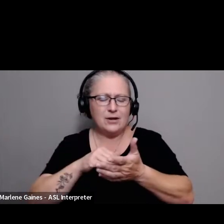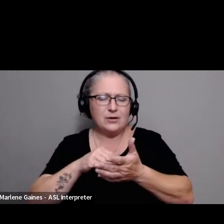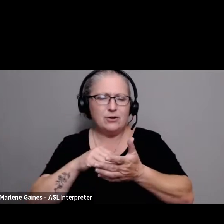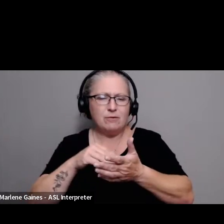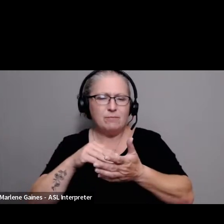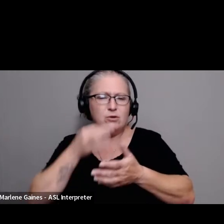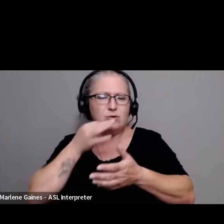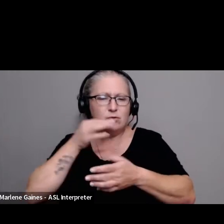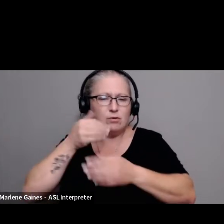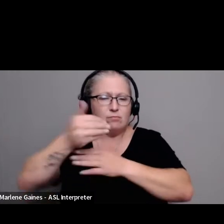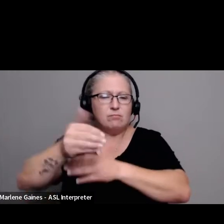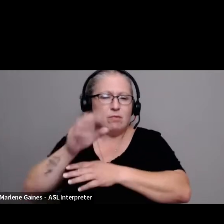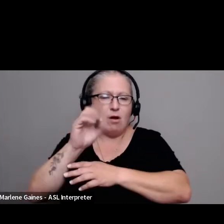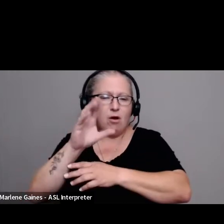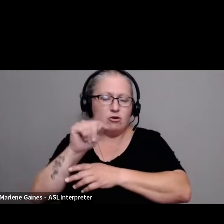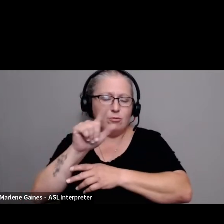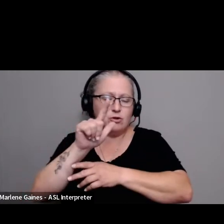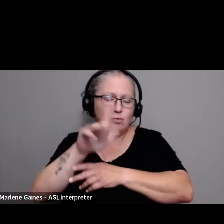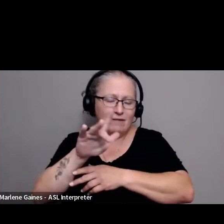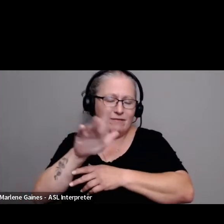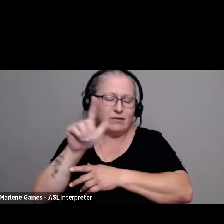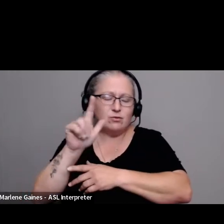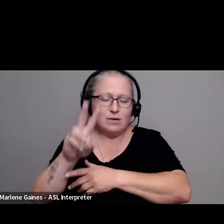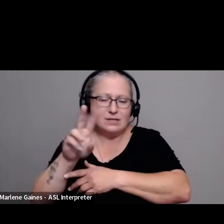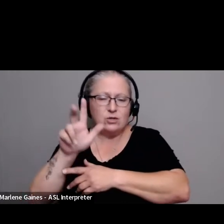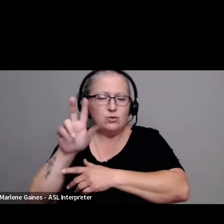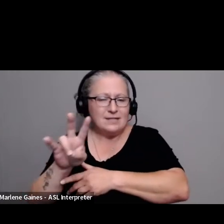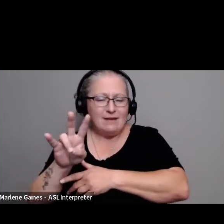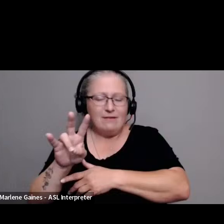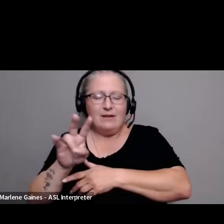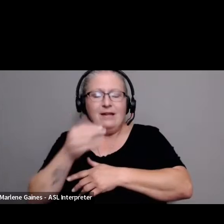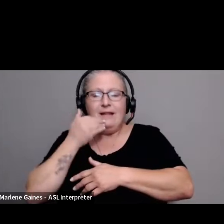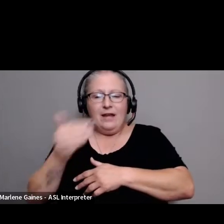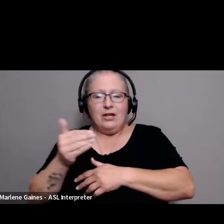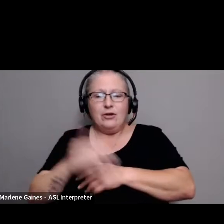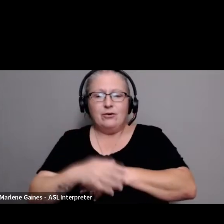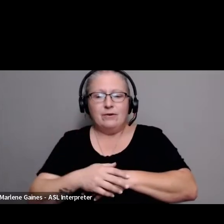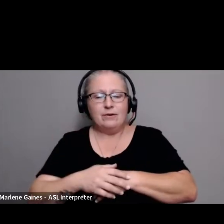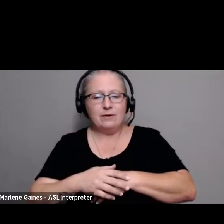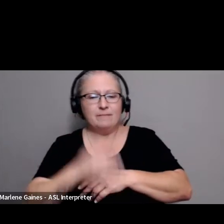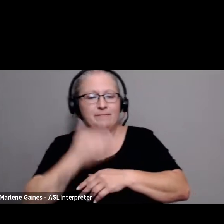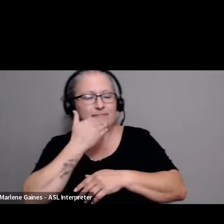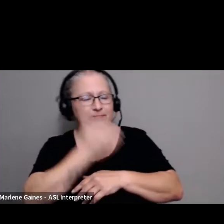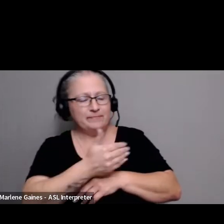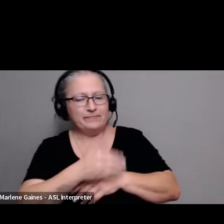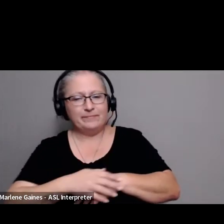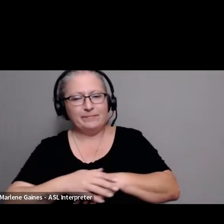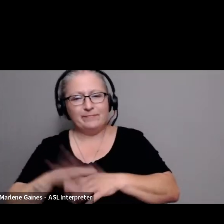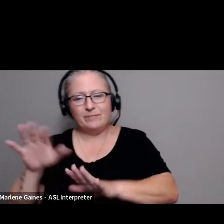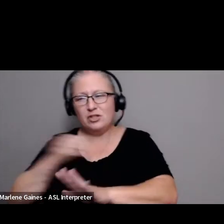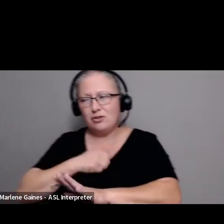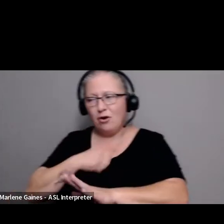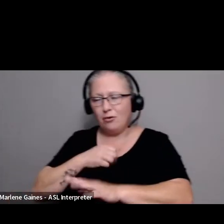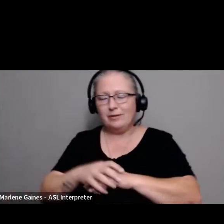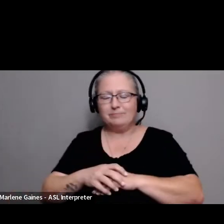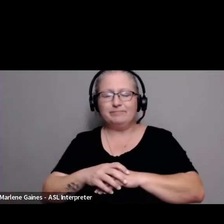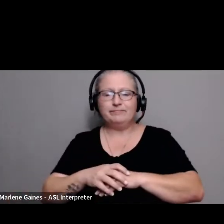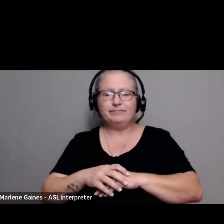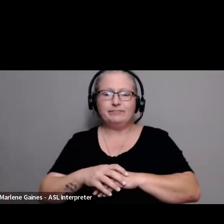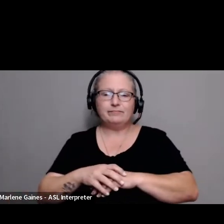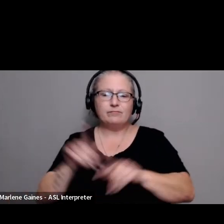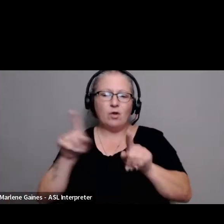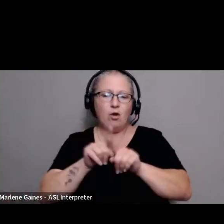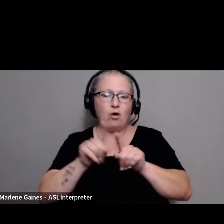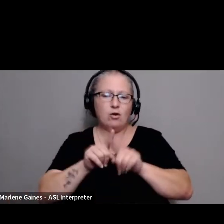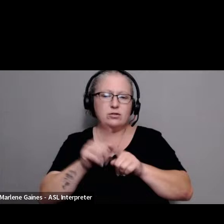dates are October 25th, 26th, and 27th. Thank you. Thank you. Sorry if I No, can you're mention good. something. Mhm. We'd